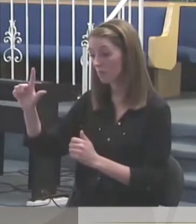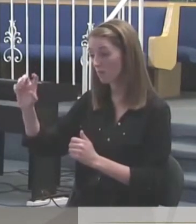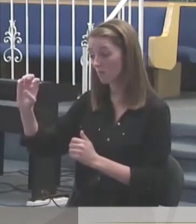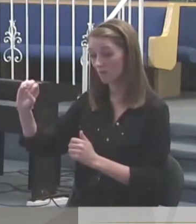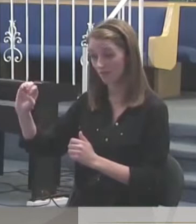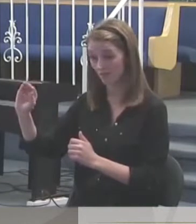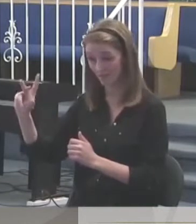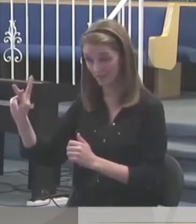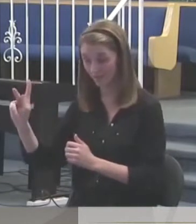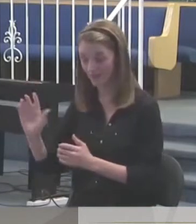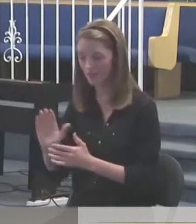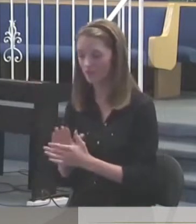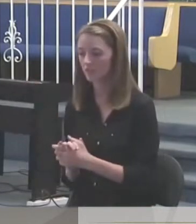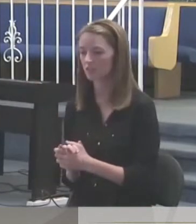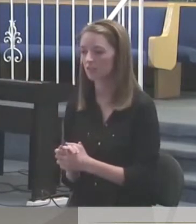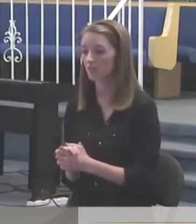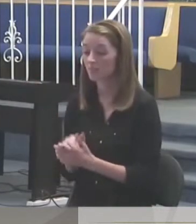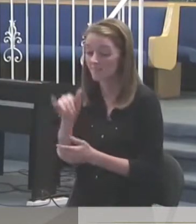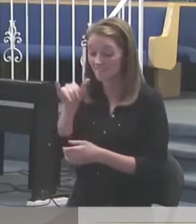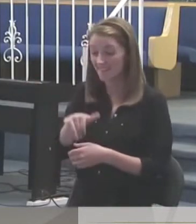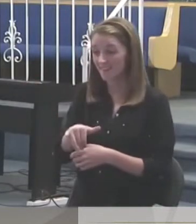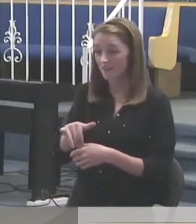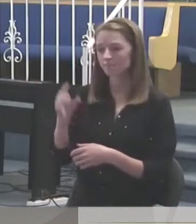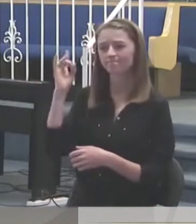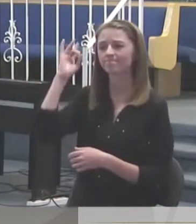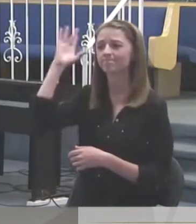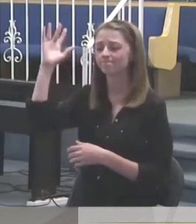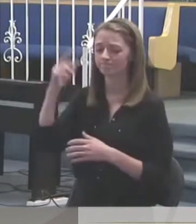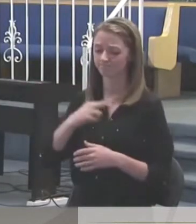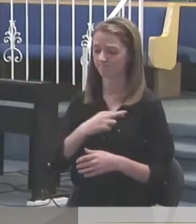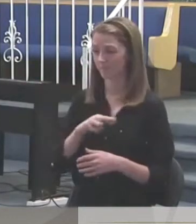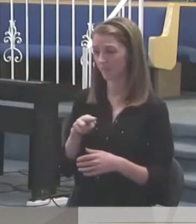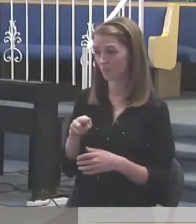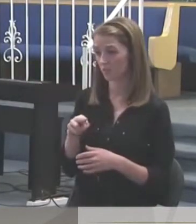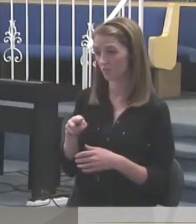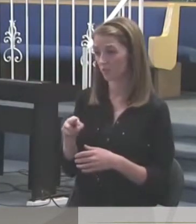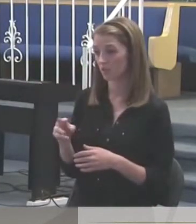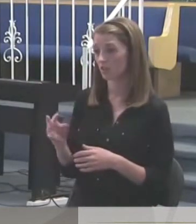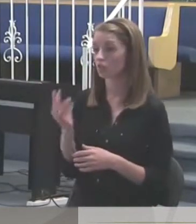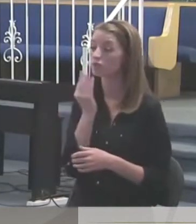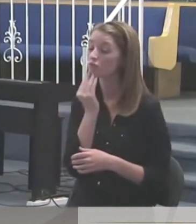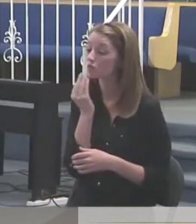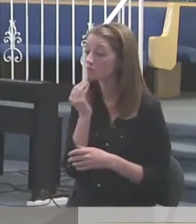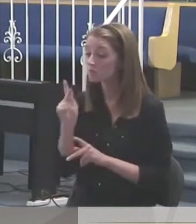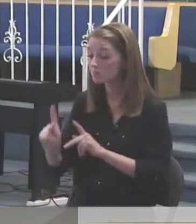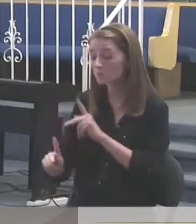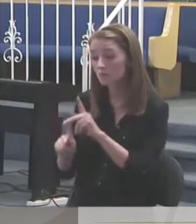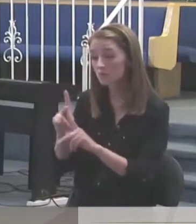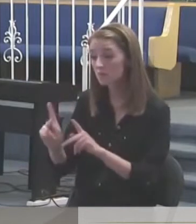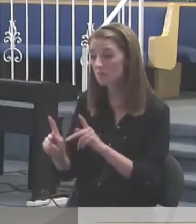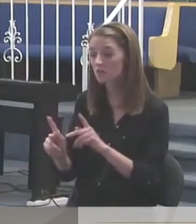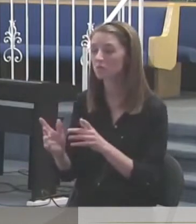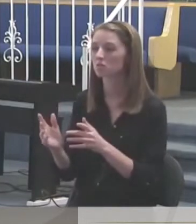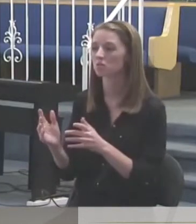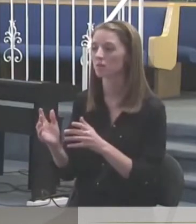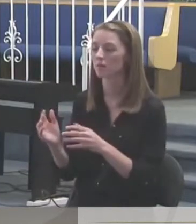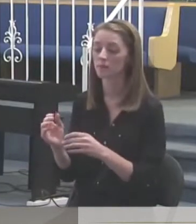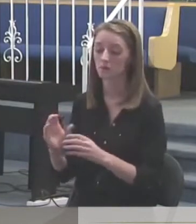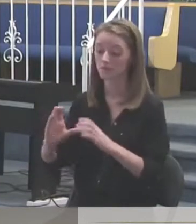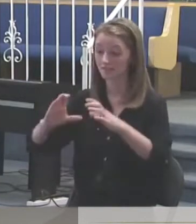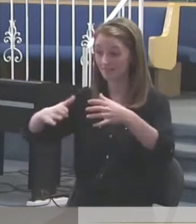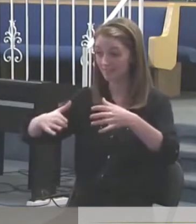that was a particularly nasty kind of religion. And the Jewish people, God had warned them, when you come into the land,